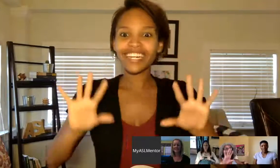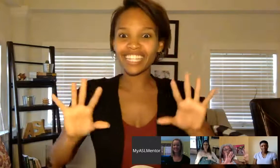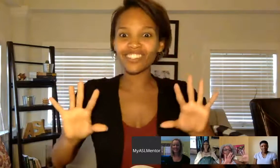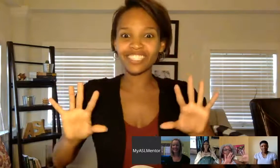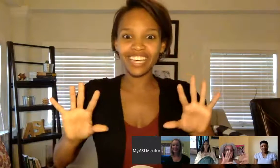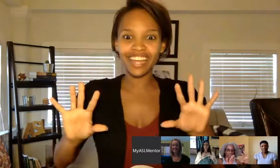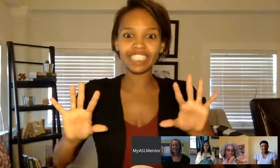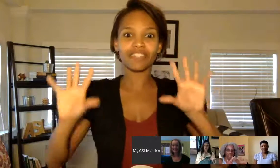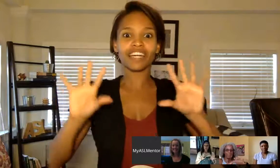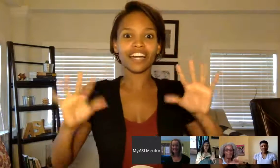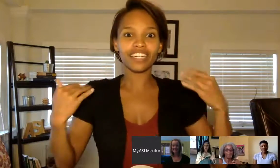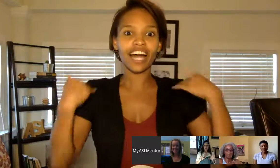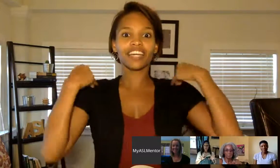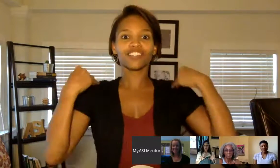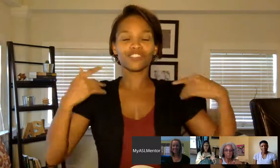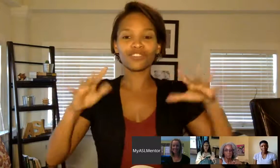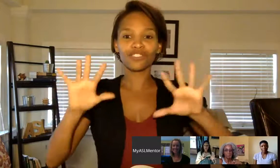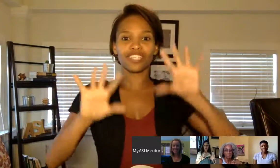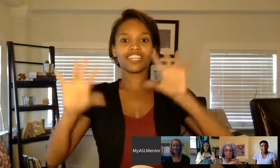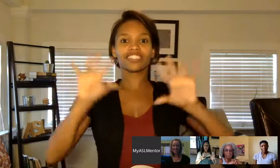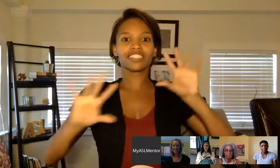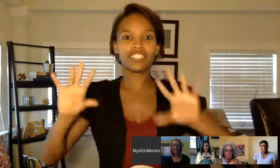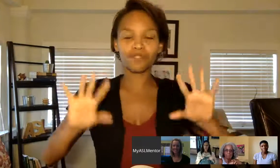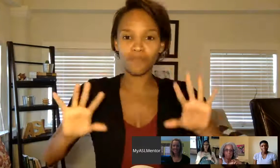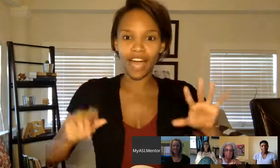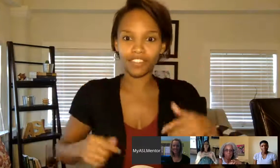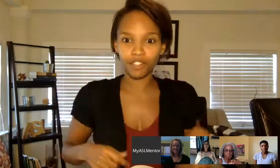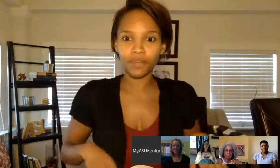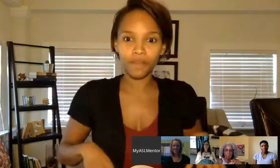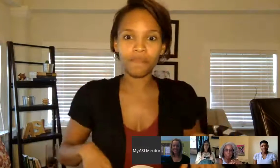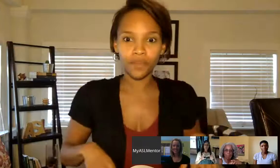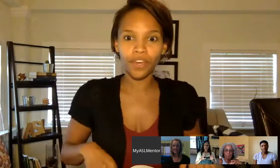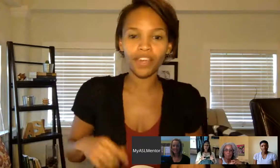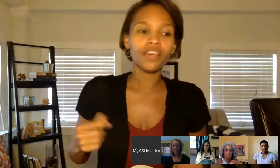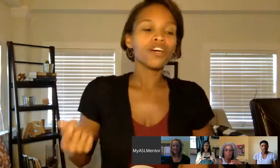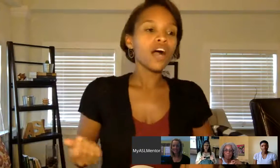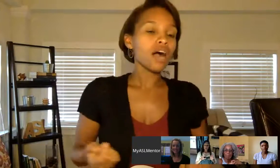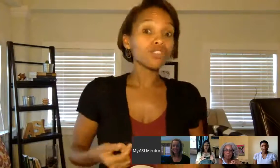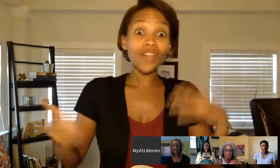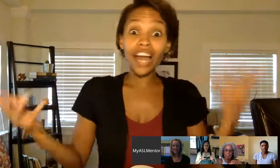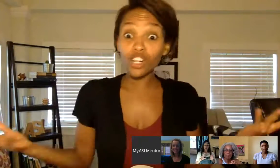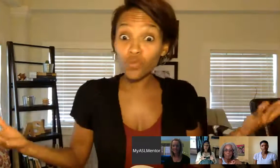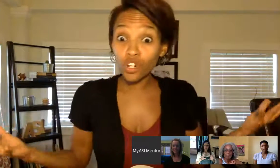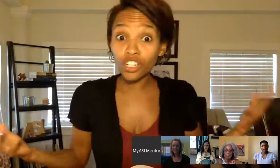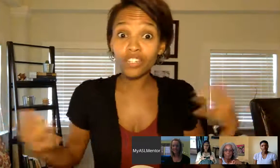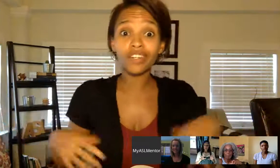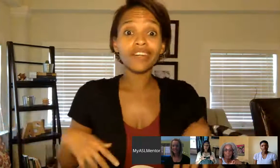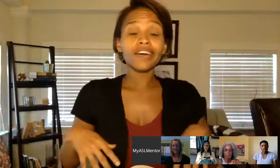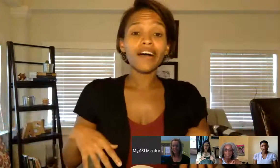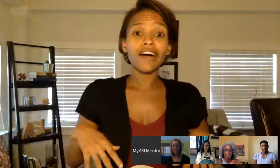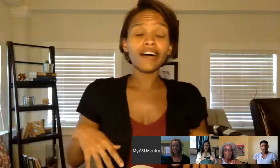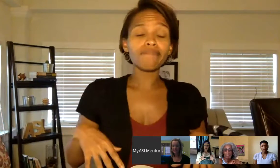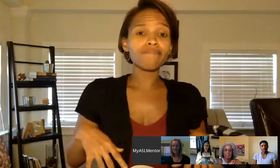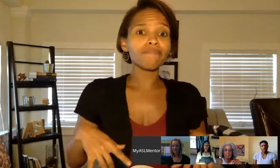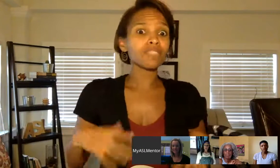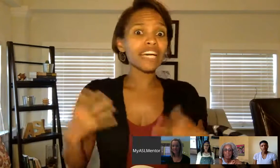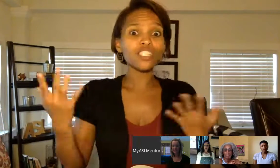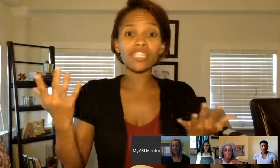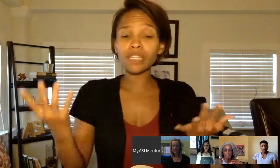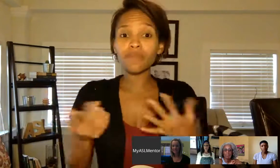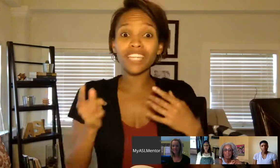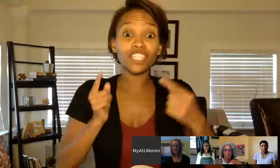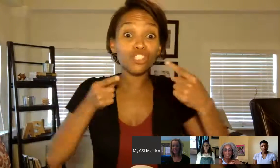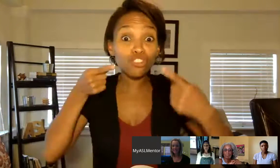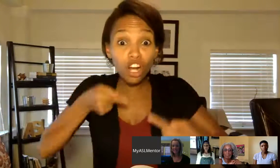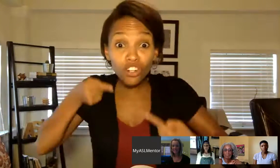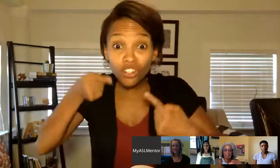Whoa. It's just like that. Somebody got you in the shoulders and he tipped you back a little bit. Okay. So that could work. I saw